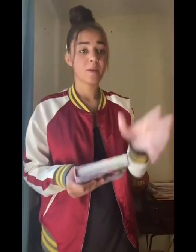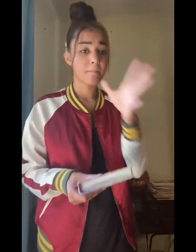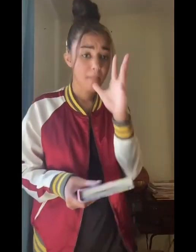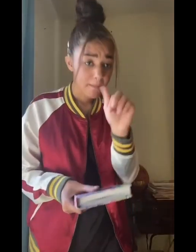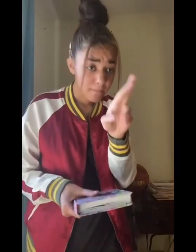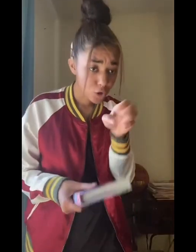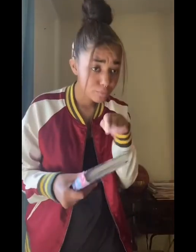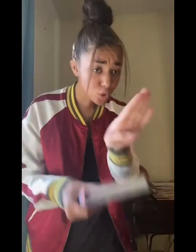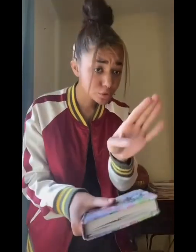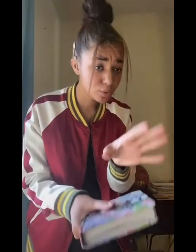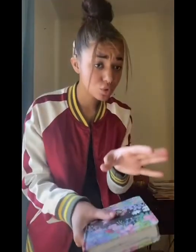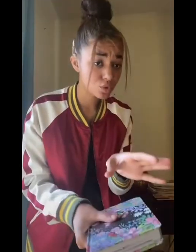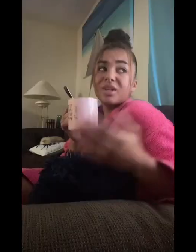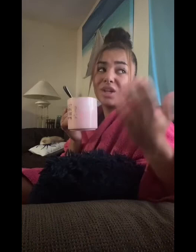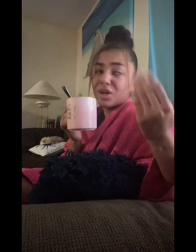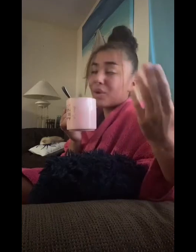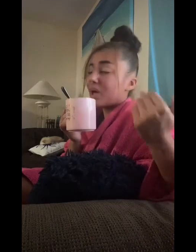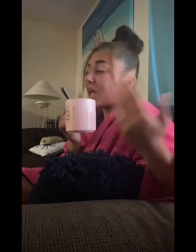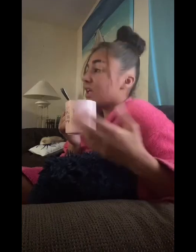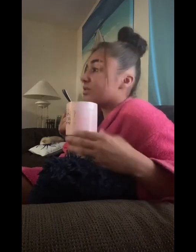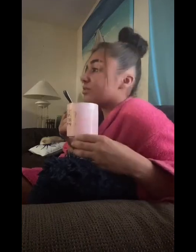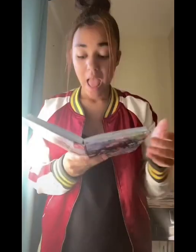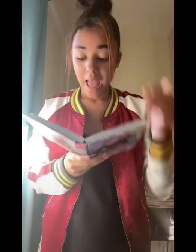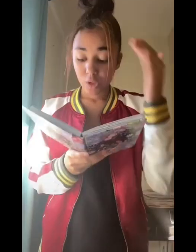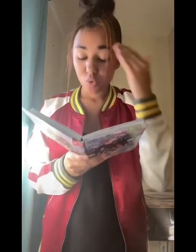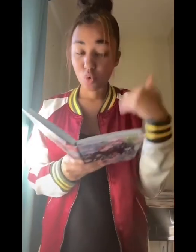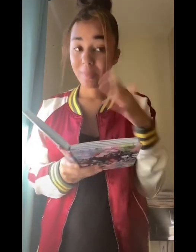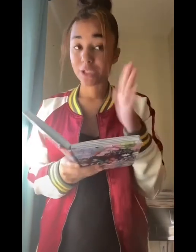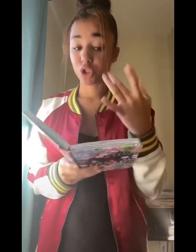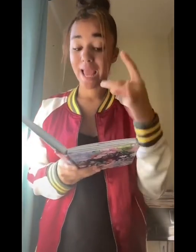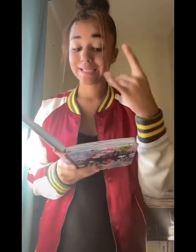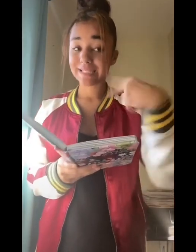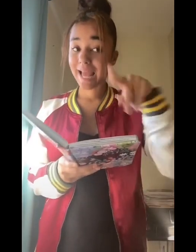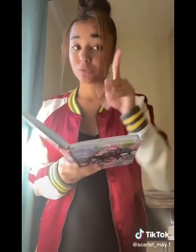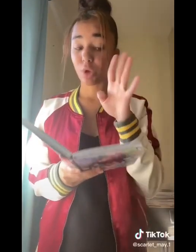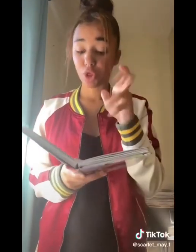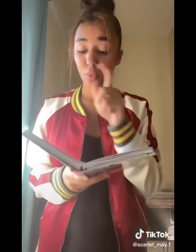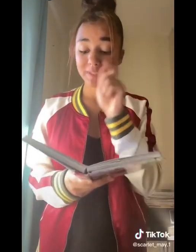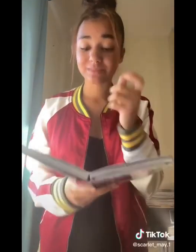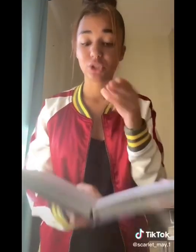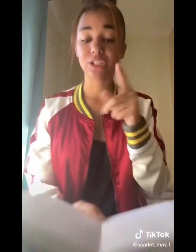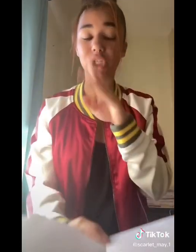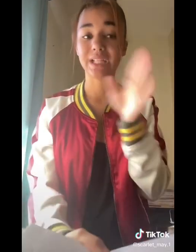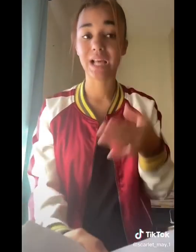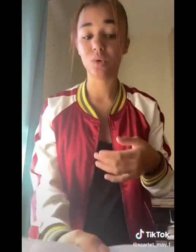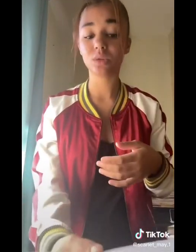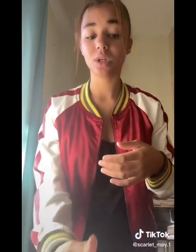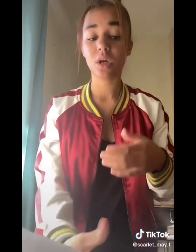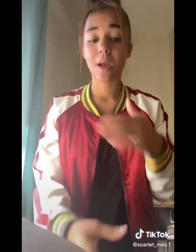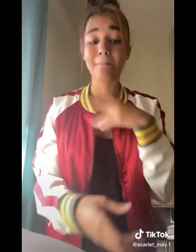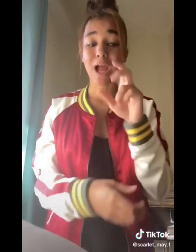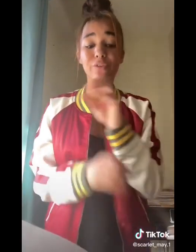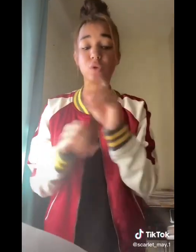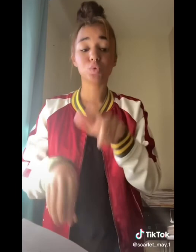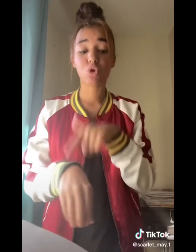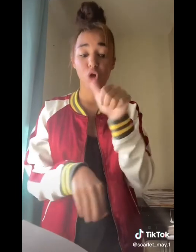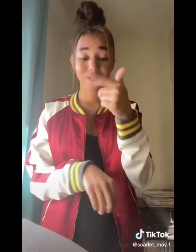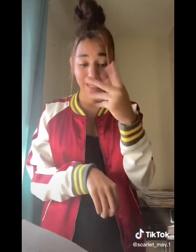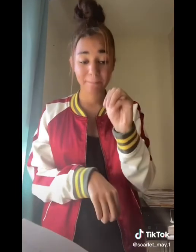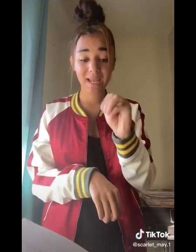Mama, are you approachable? Go ahead. As you know, I'll be turning 18 next week, and there will be some changes in this house. My curfew is no longer 10 p.m.,